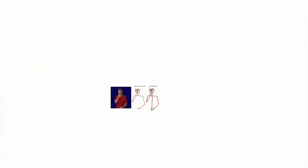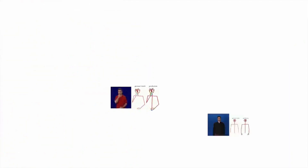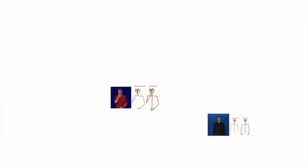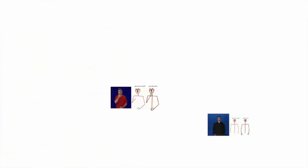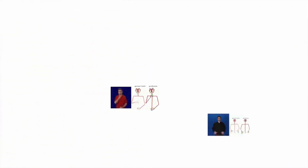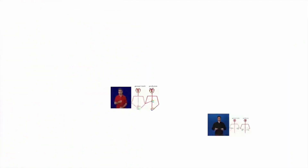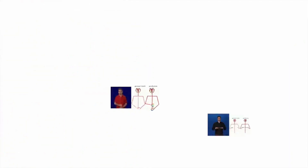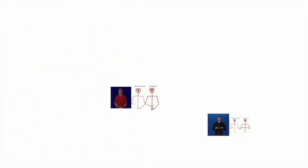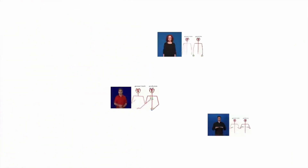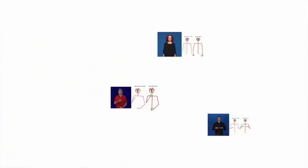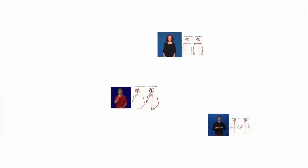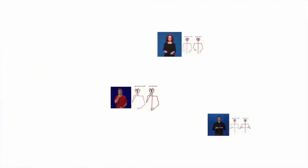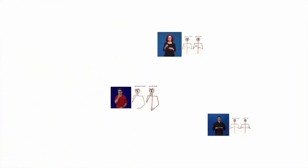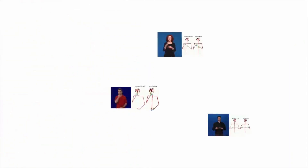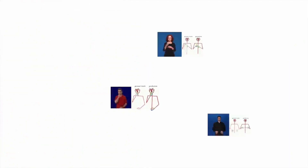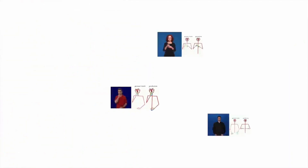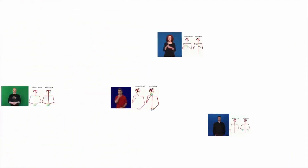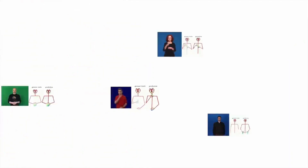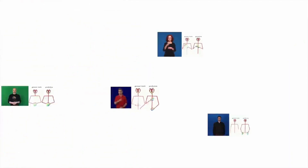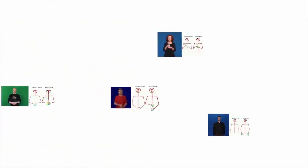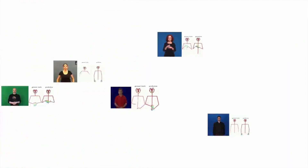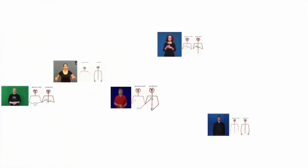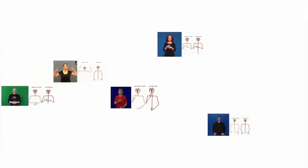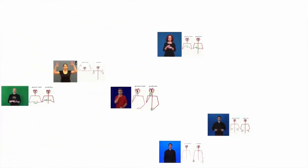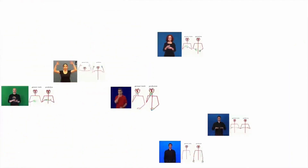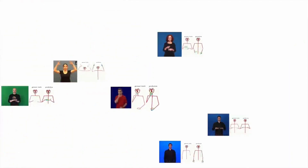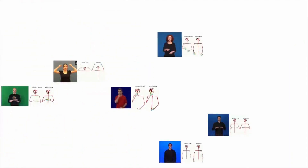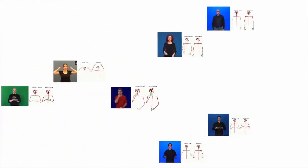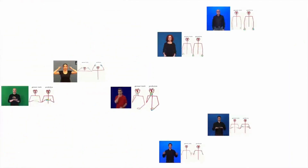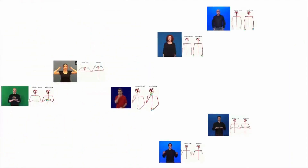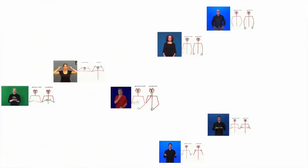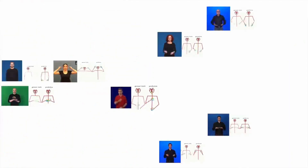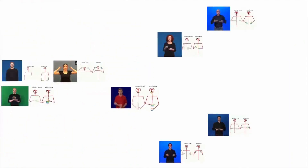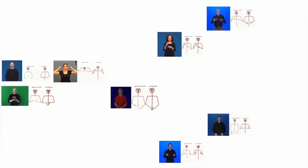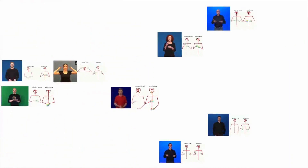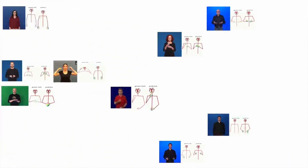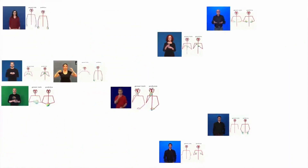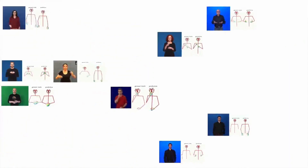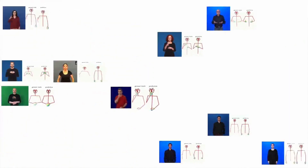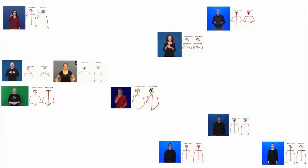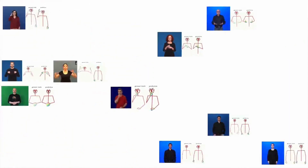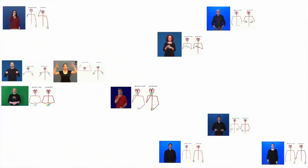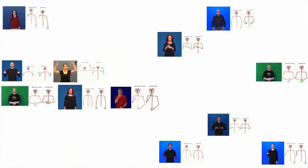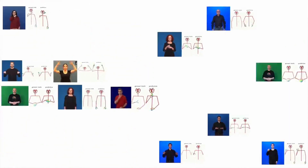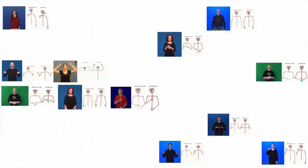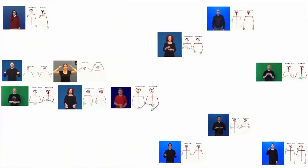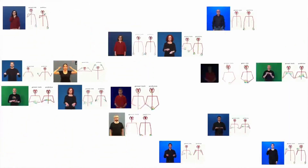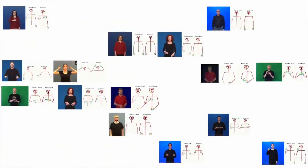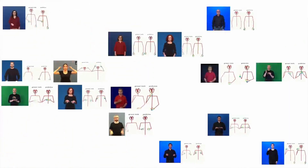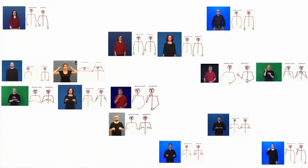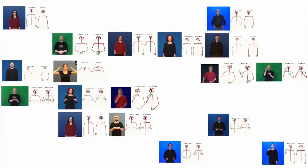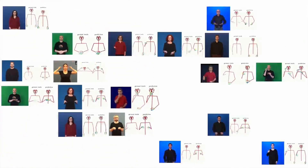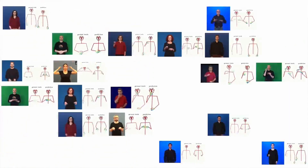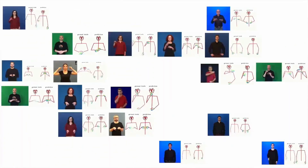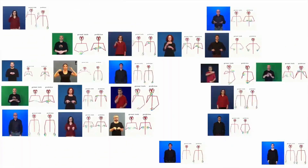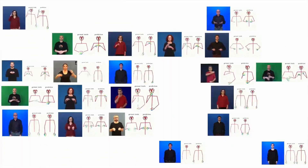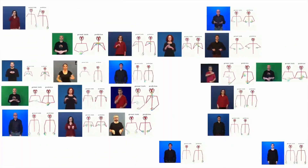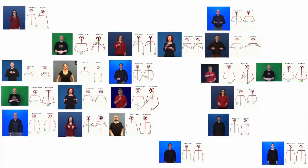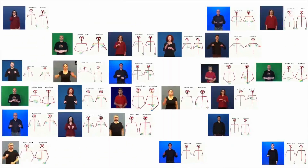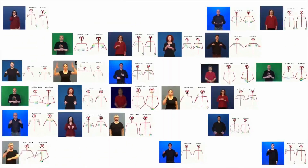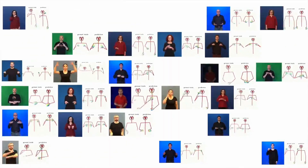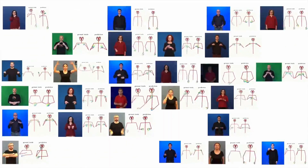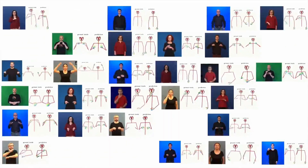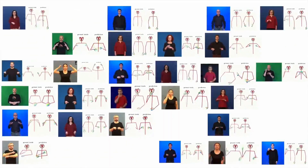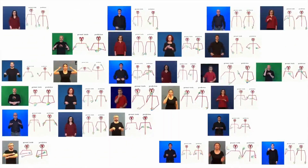To conclude, we suggest the first method for animating amnosis into pose sequences using diverse data combined from three datasets